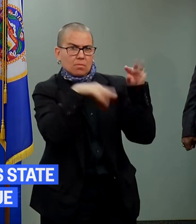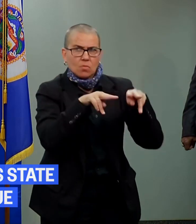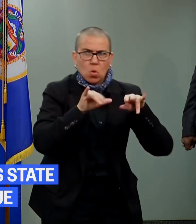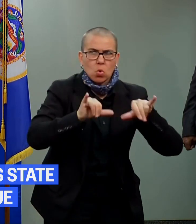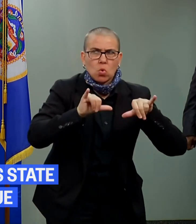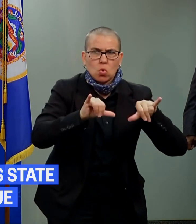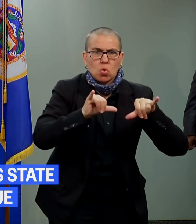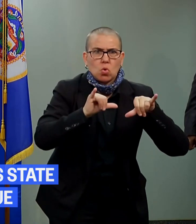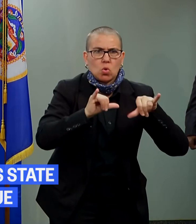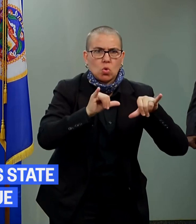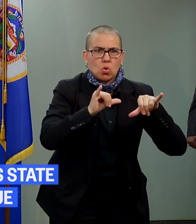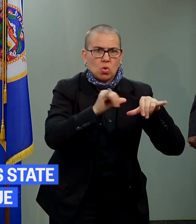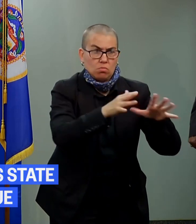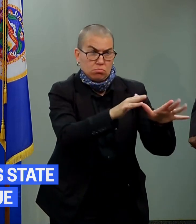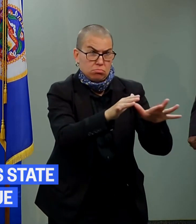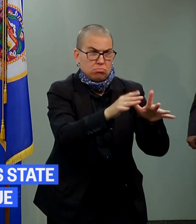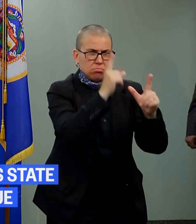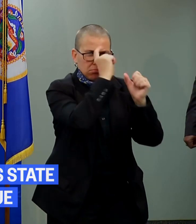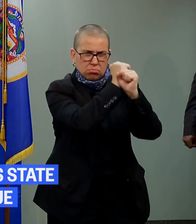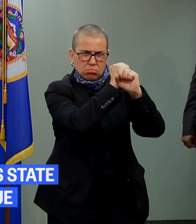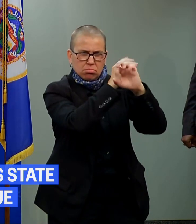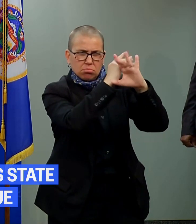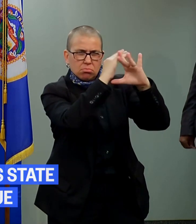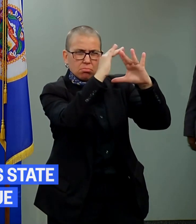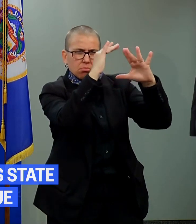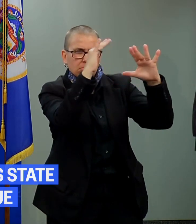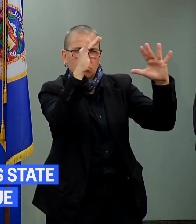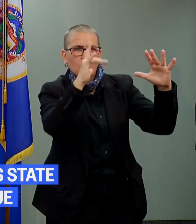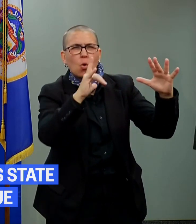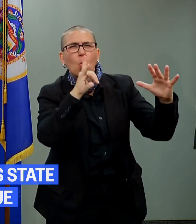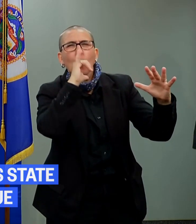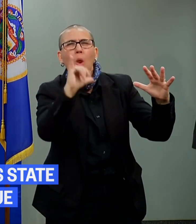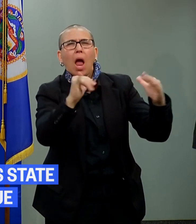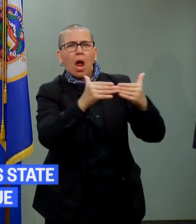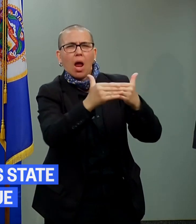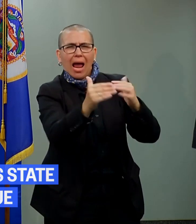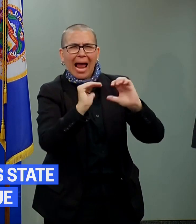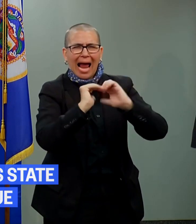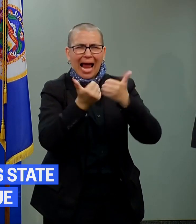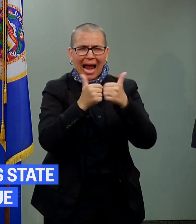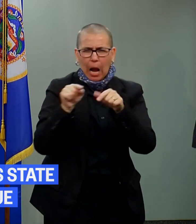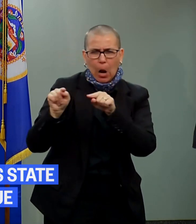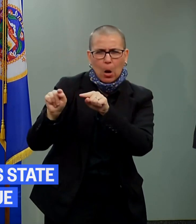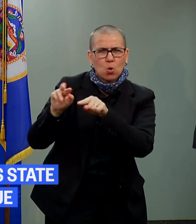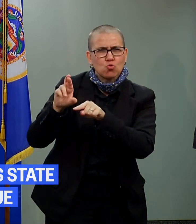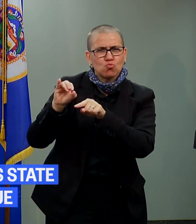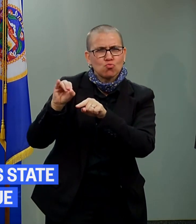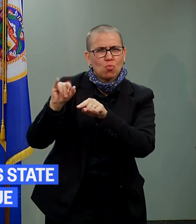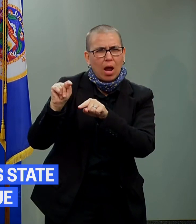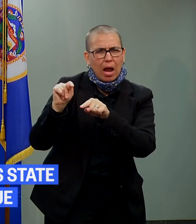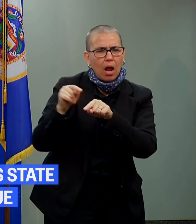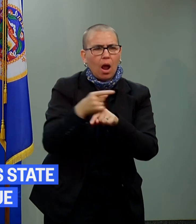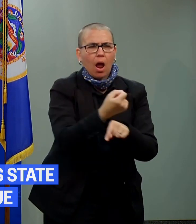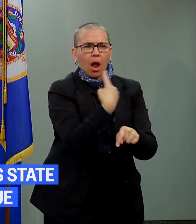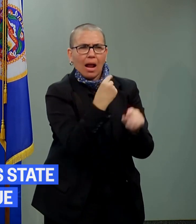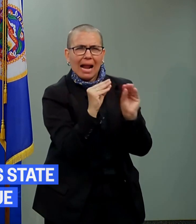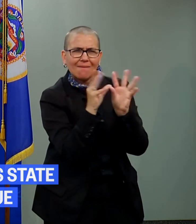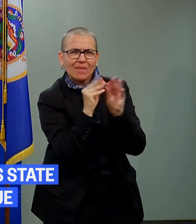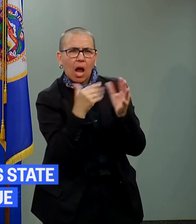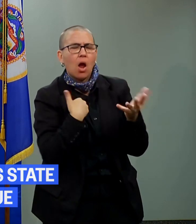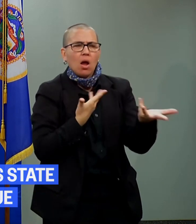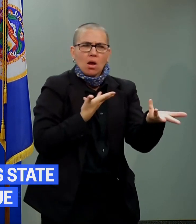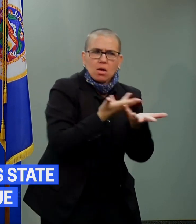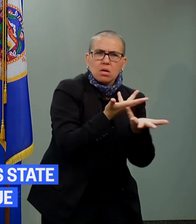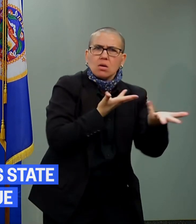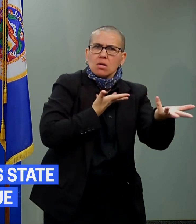commander's intent of what would happen and what would be done. They asked all of the right questions, and I just want to say, and I certainly